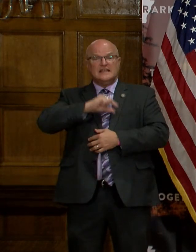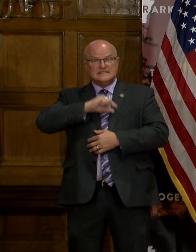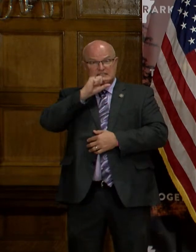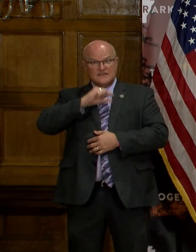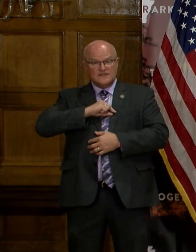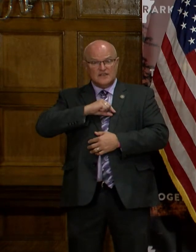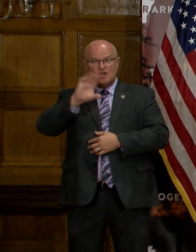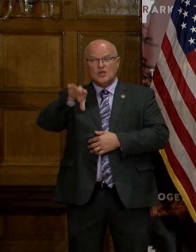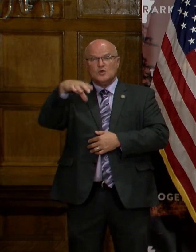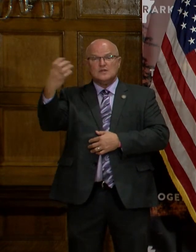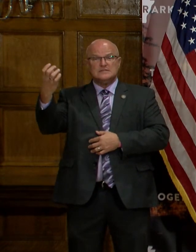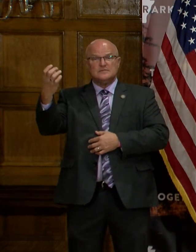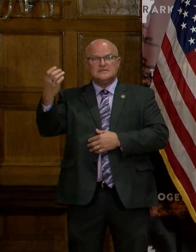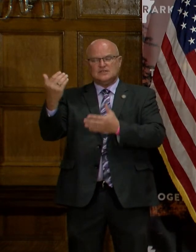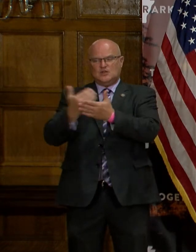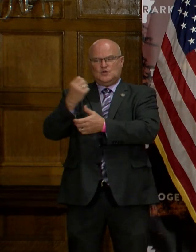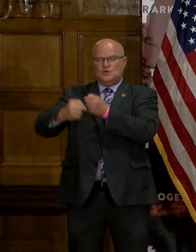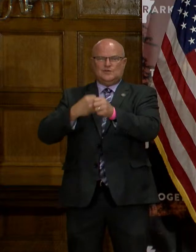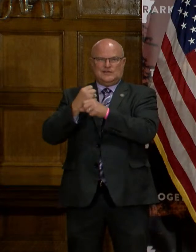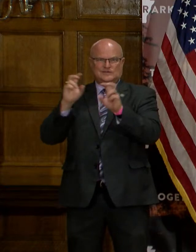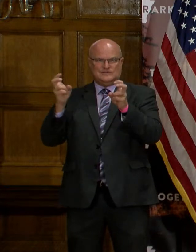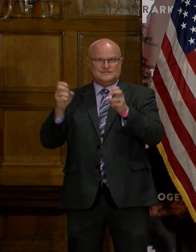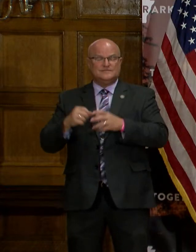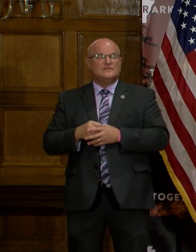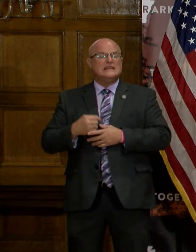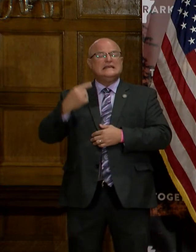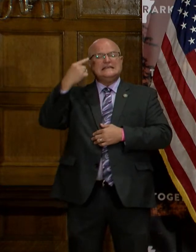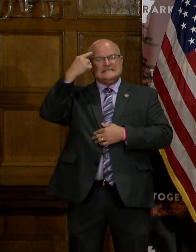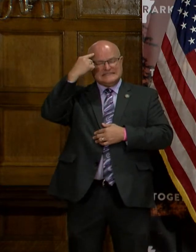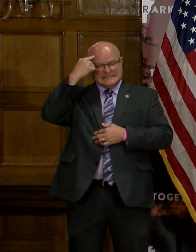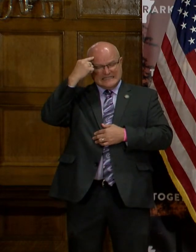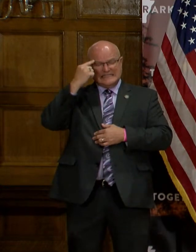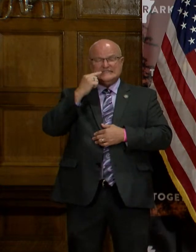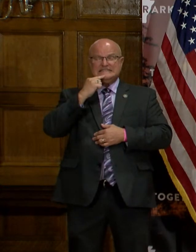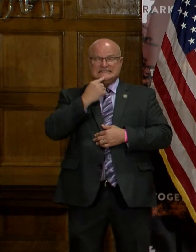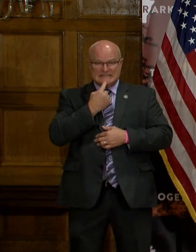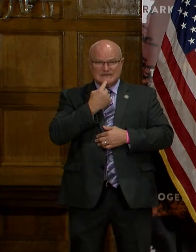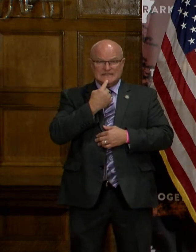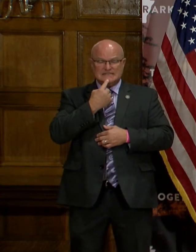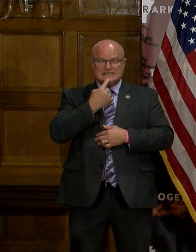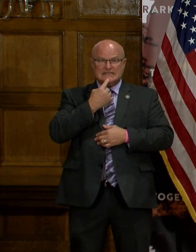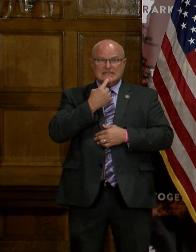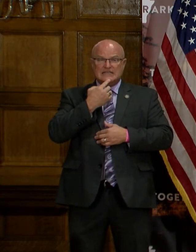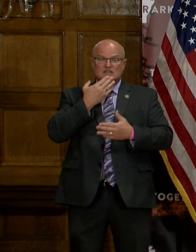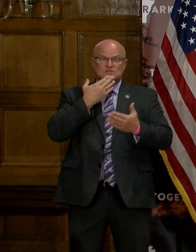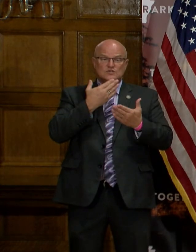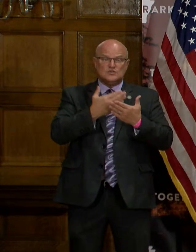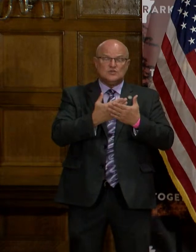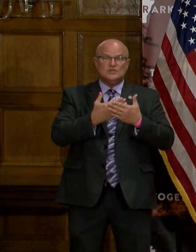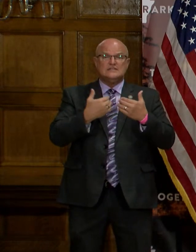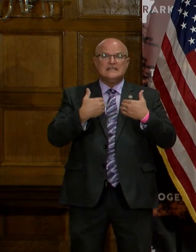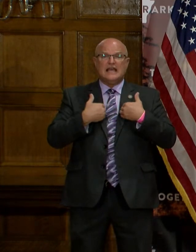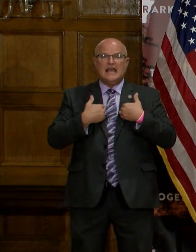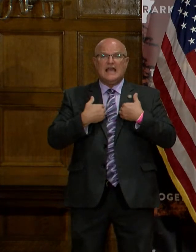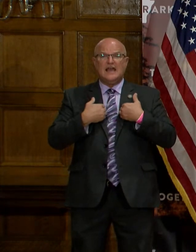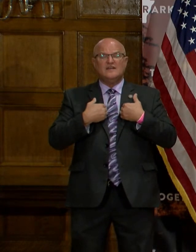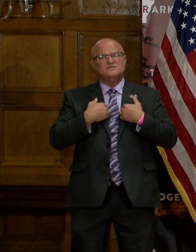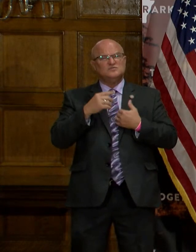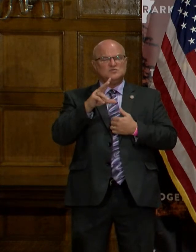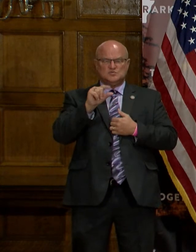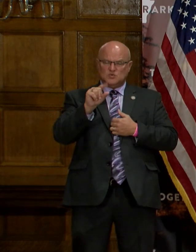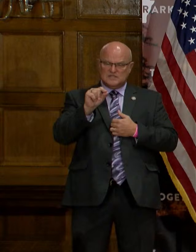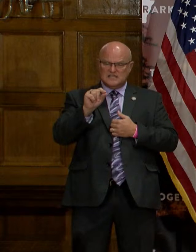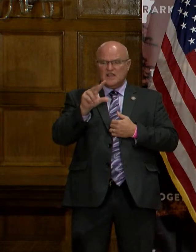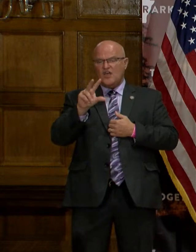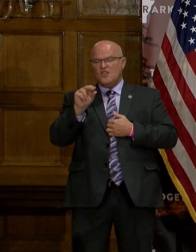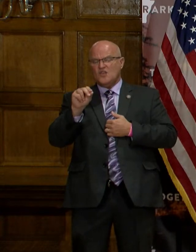Christmas, and New Year's. We need to really think seriously this year whether it is advisable to bring 20, 30